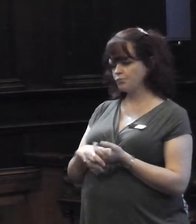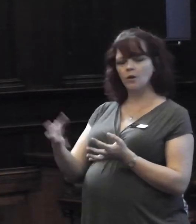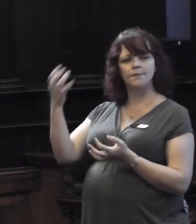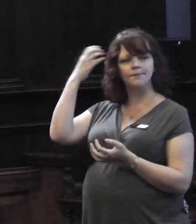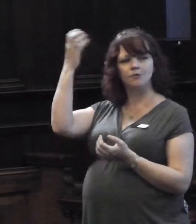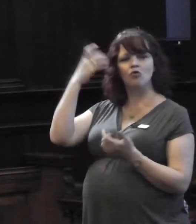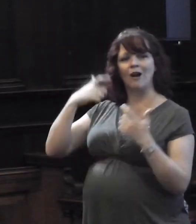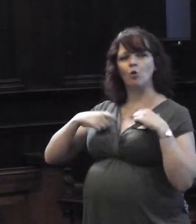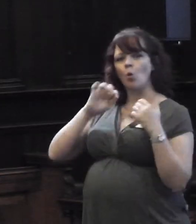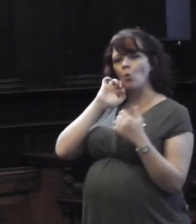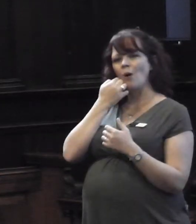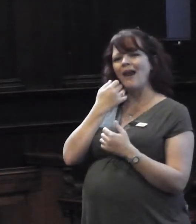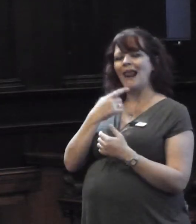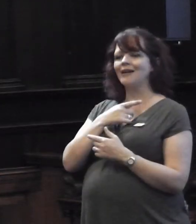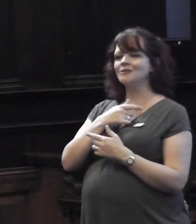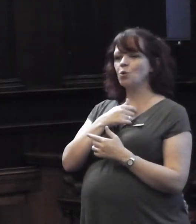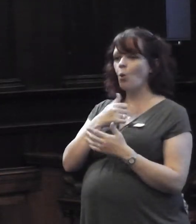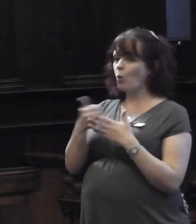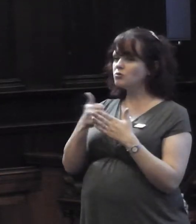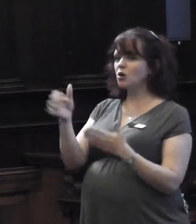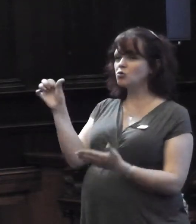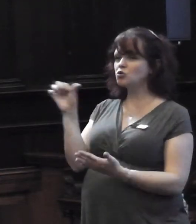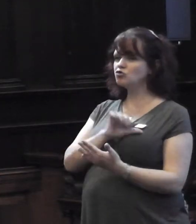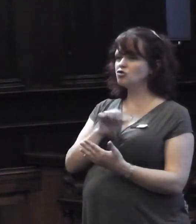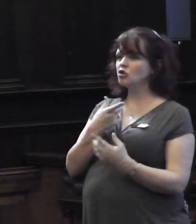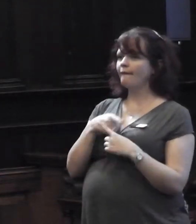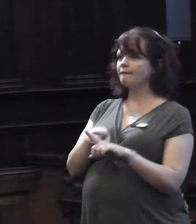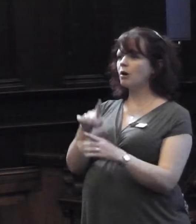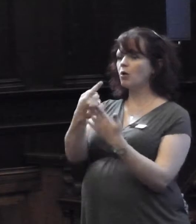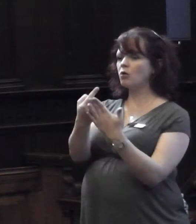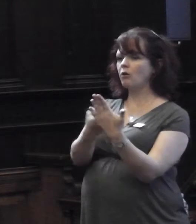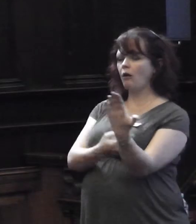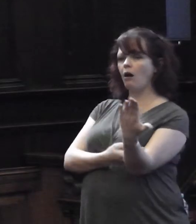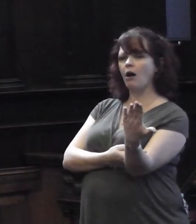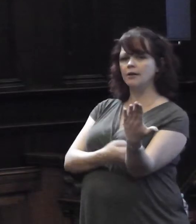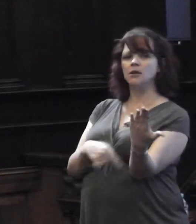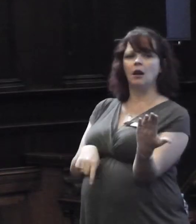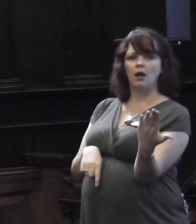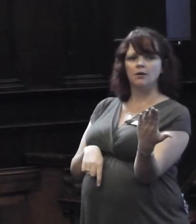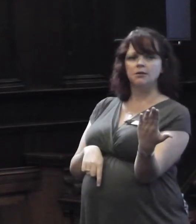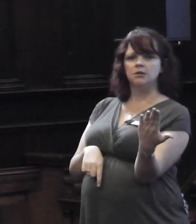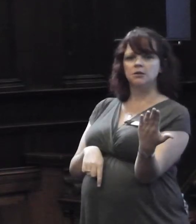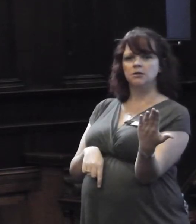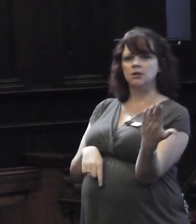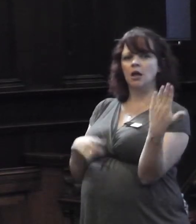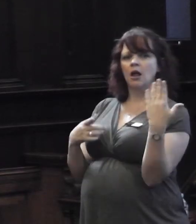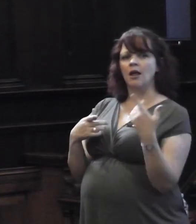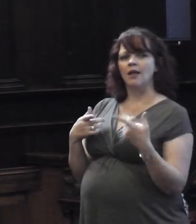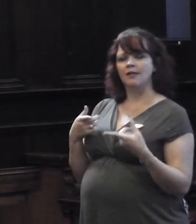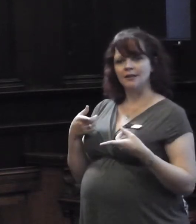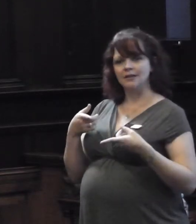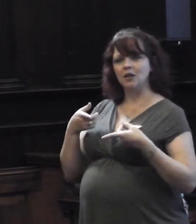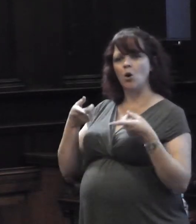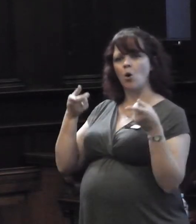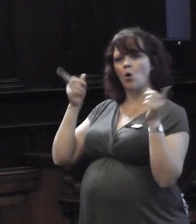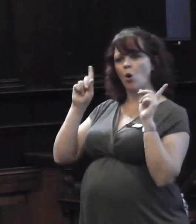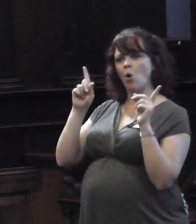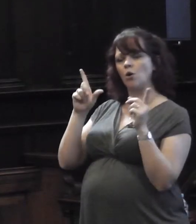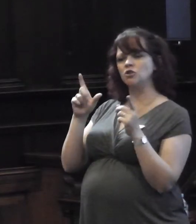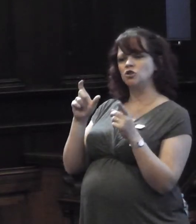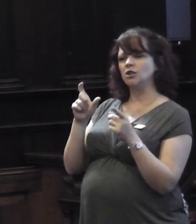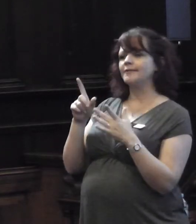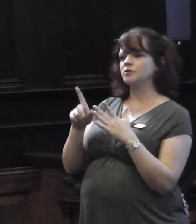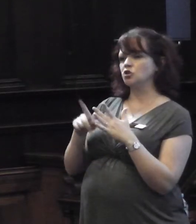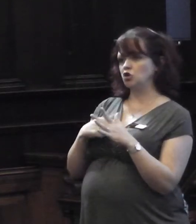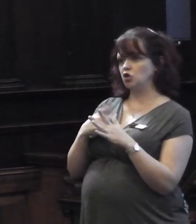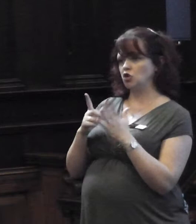should, follow the guidelines issued by the then Lord Chief Justice in a case in